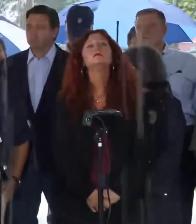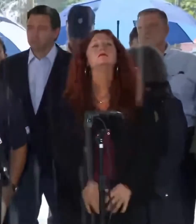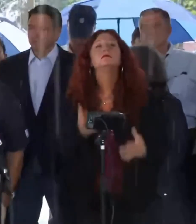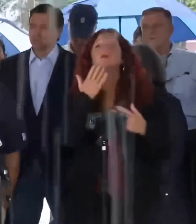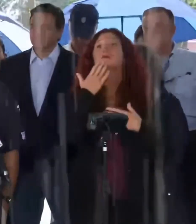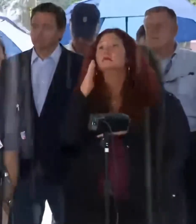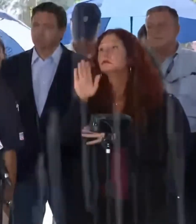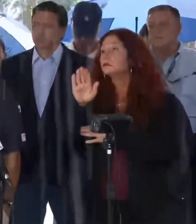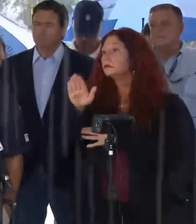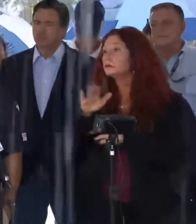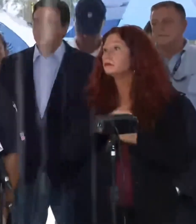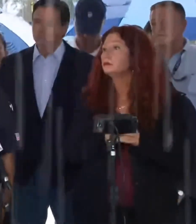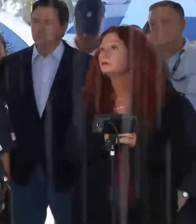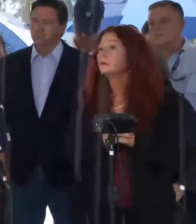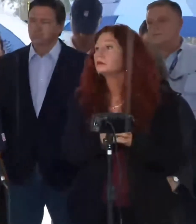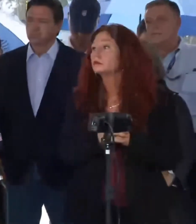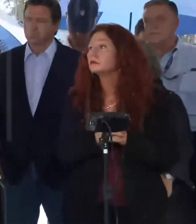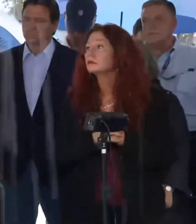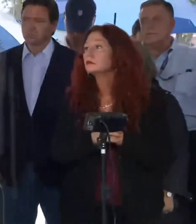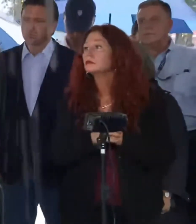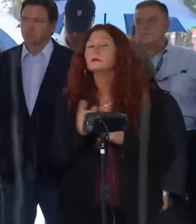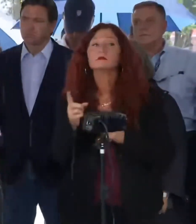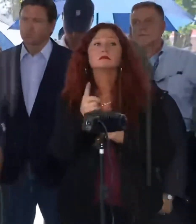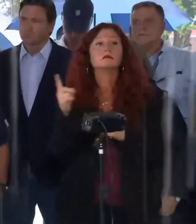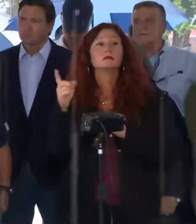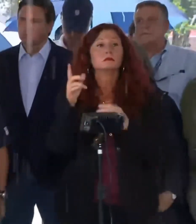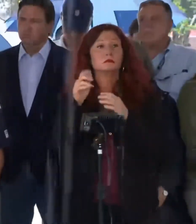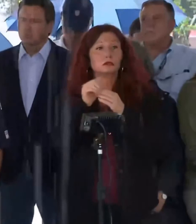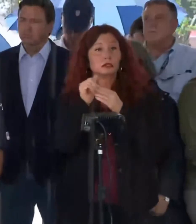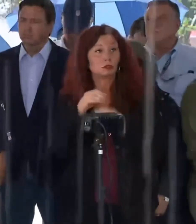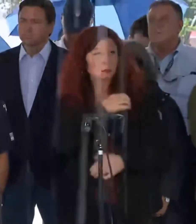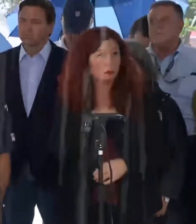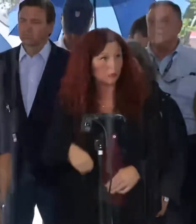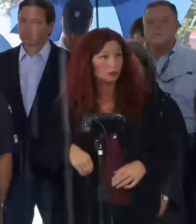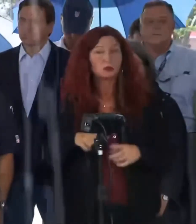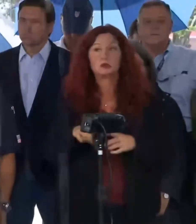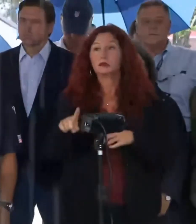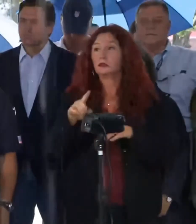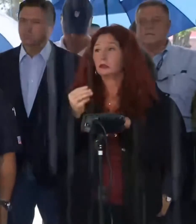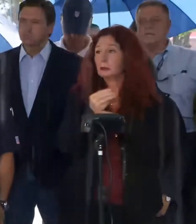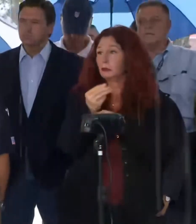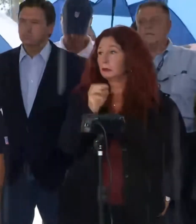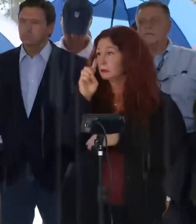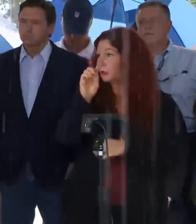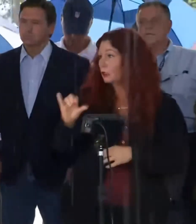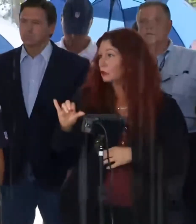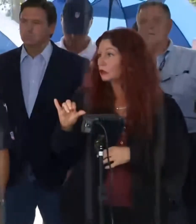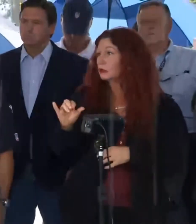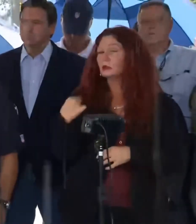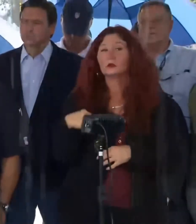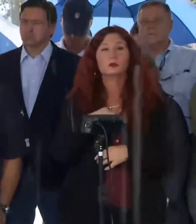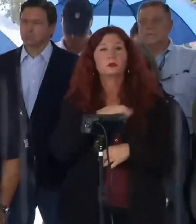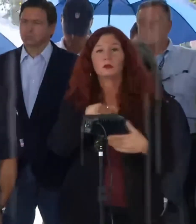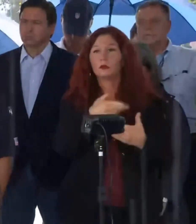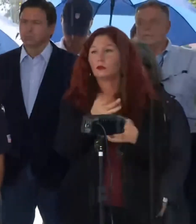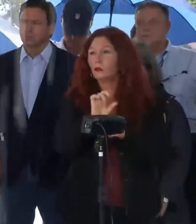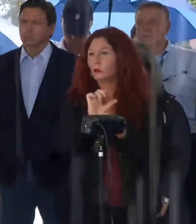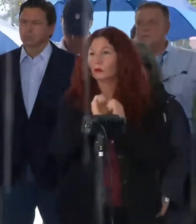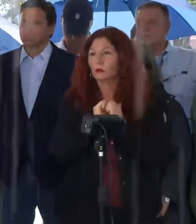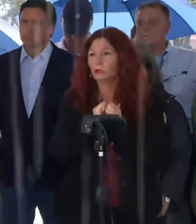Good afternoon. Under the leadership of the Mayor, Miami-Dade County is coordinating a